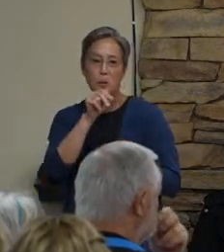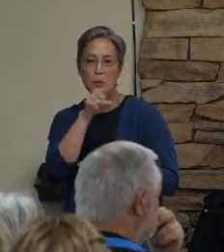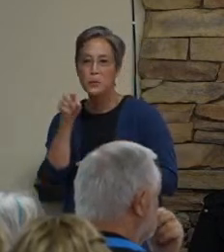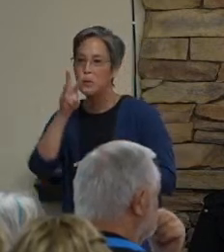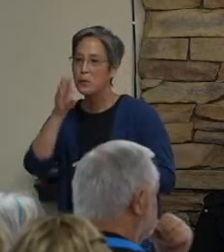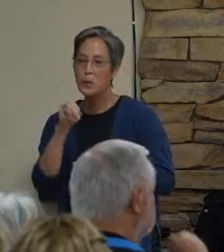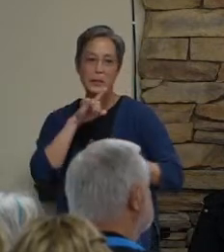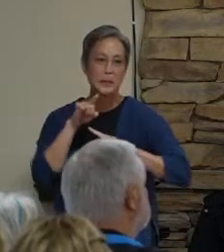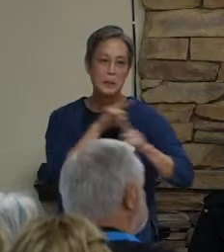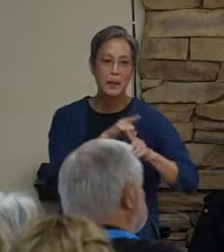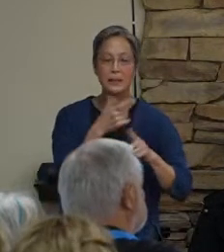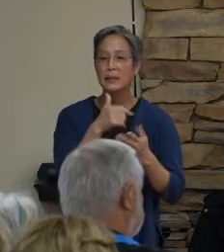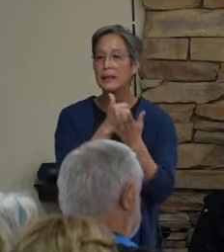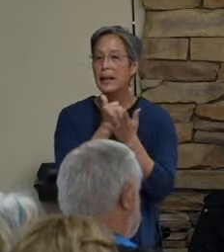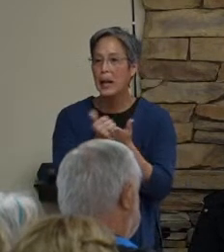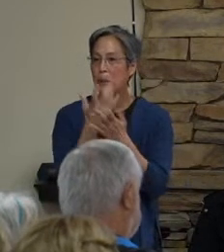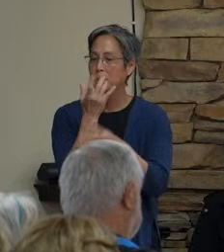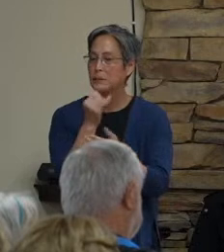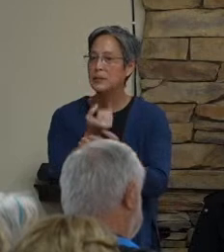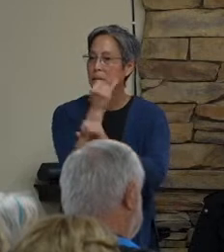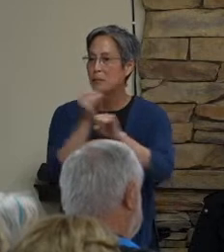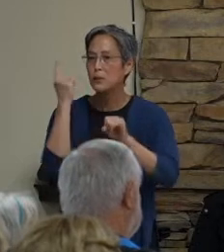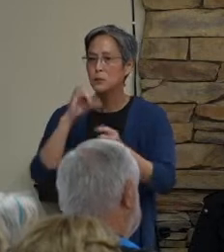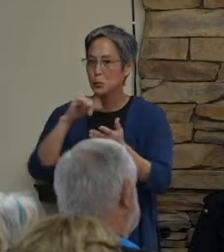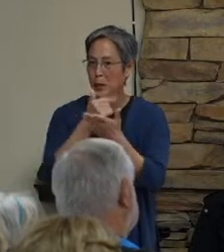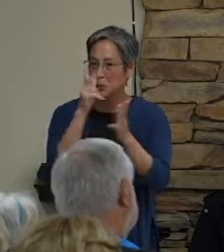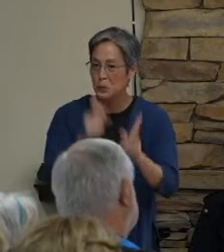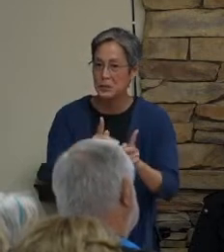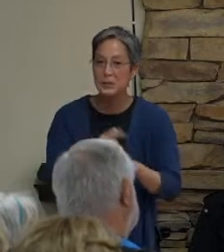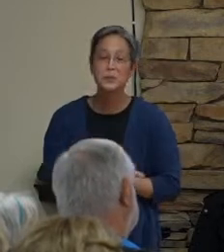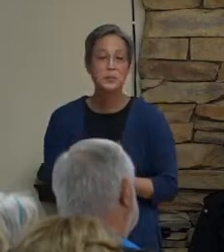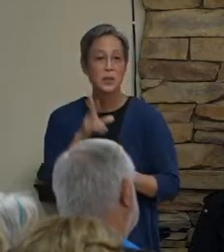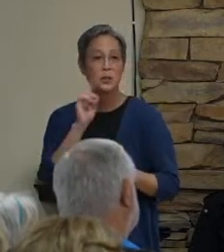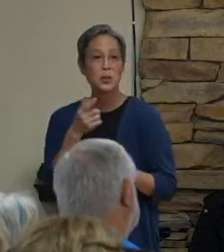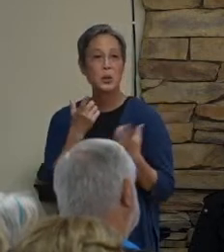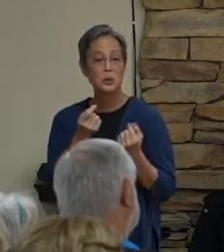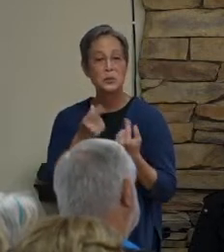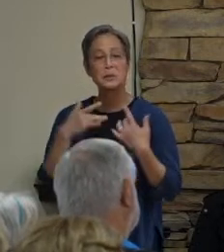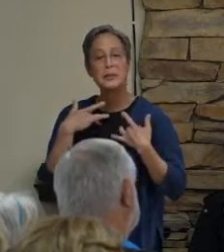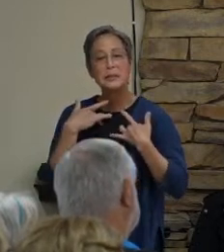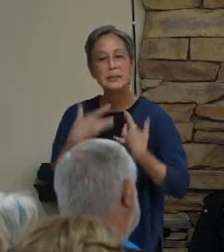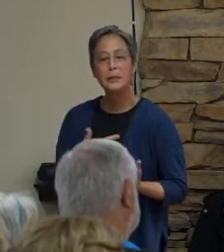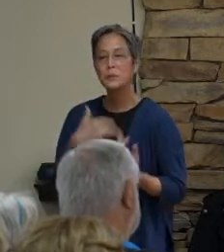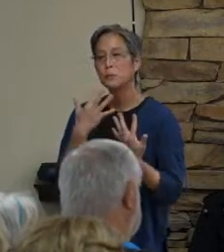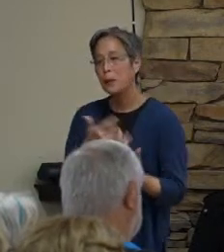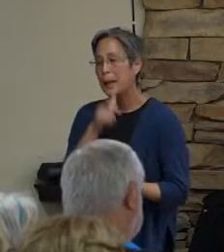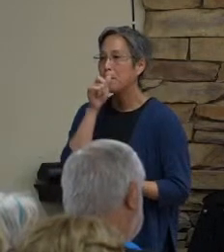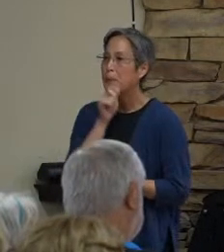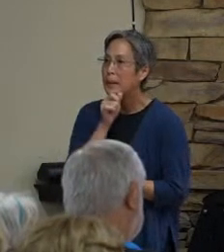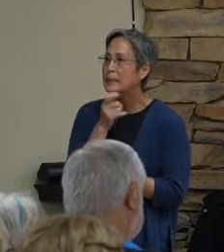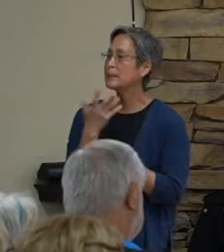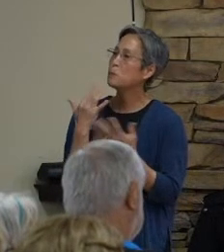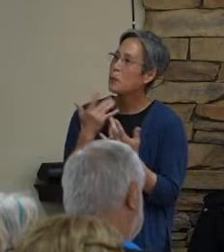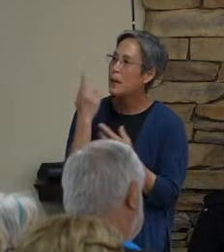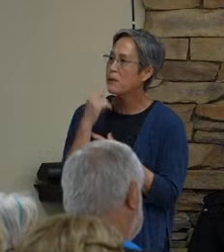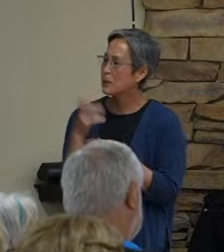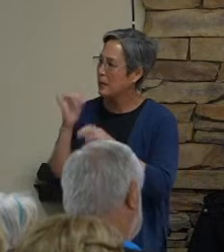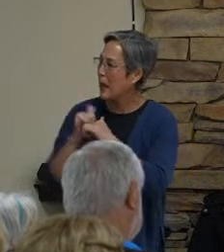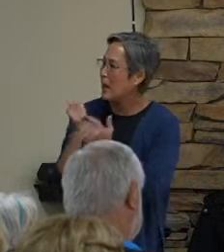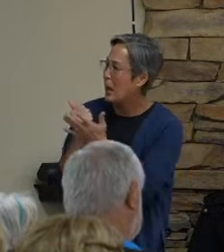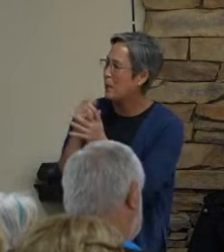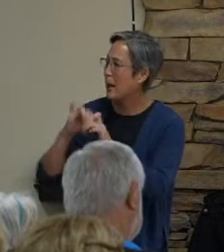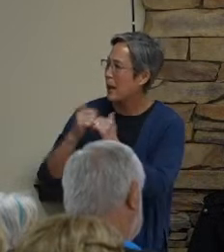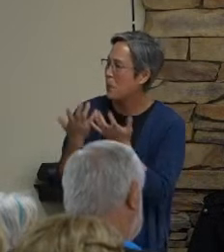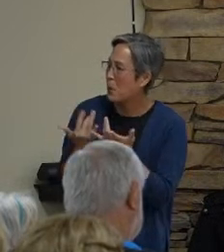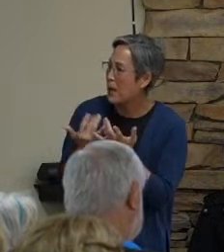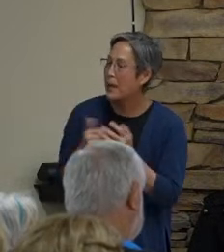enhance the independence of their graduate. They must patiently wait for their handler to tell them how they can help. Hearing